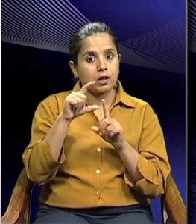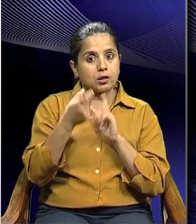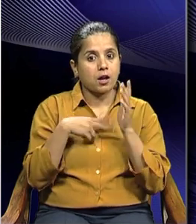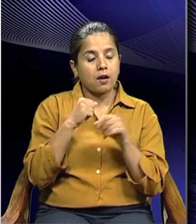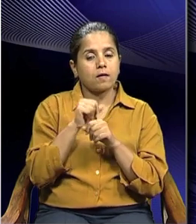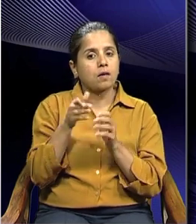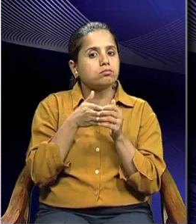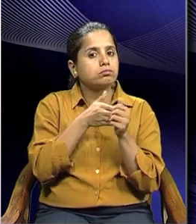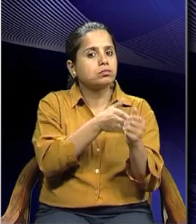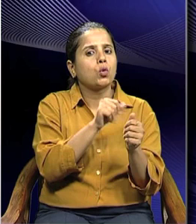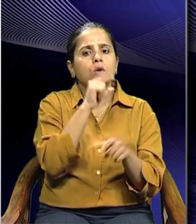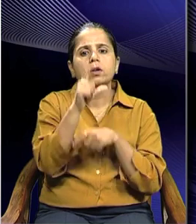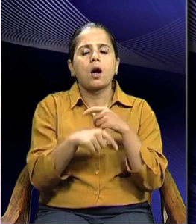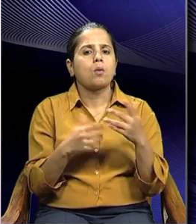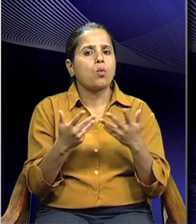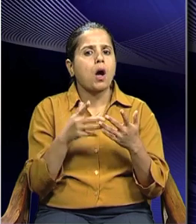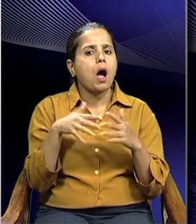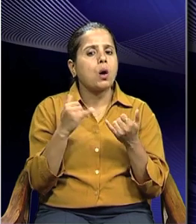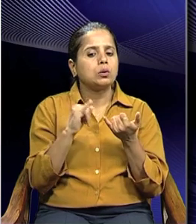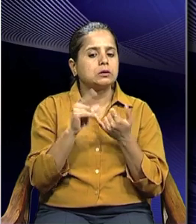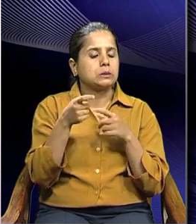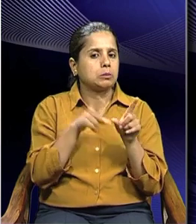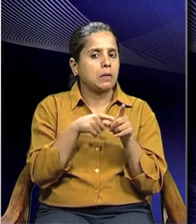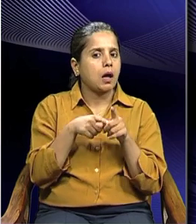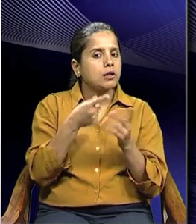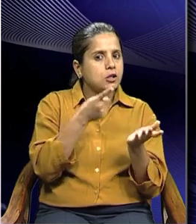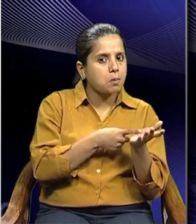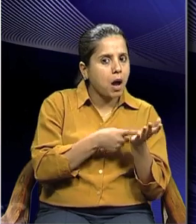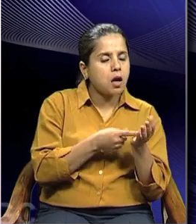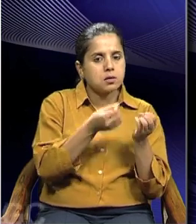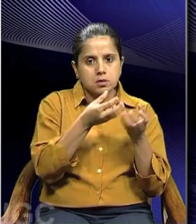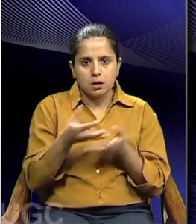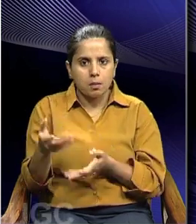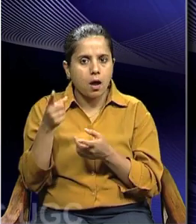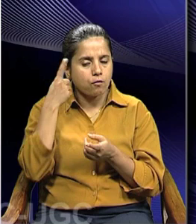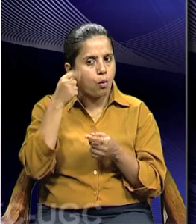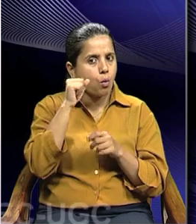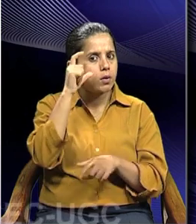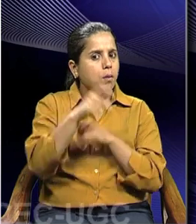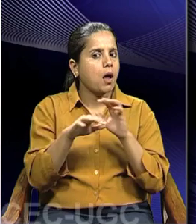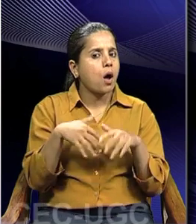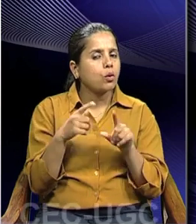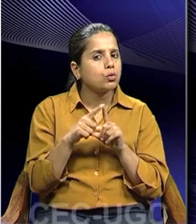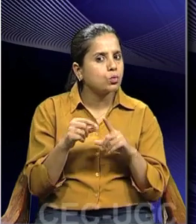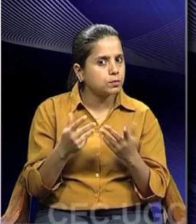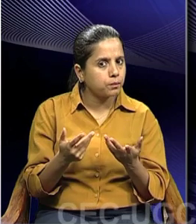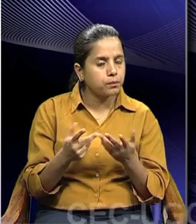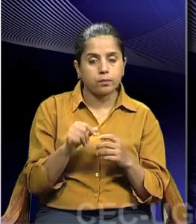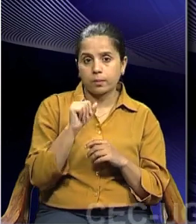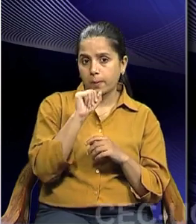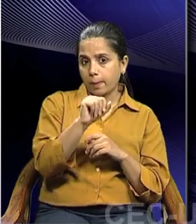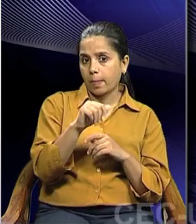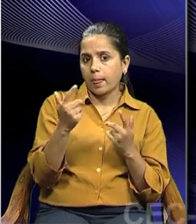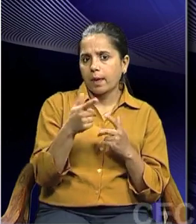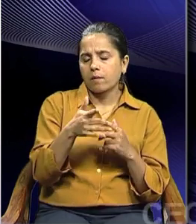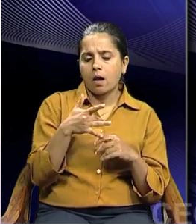of your company? How are the supply demand cycles behaving for your industry? What is their